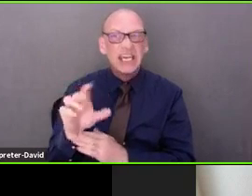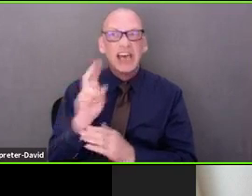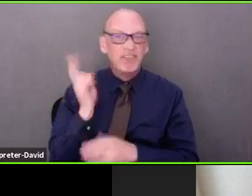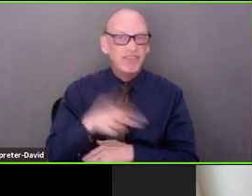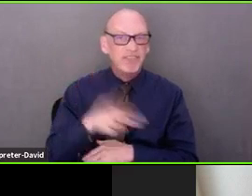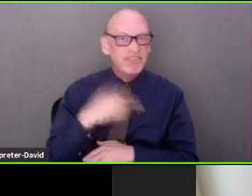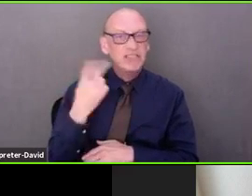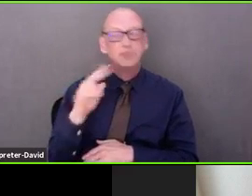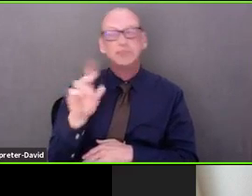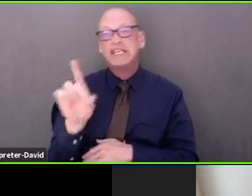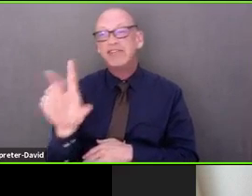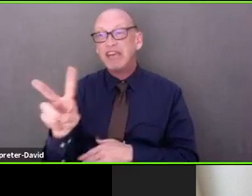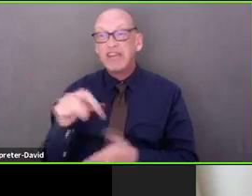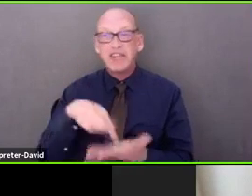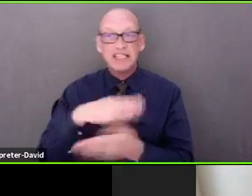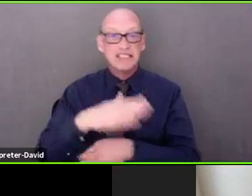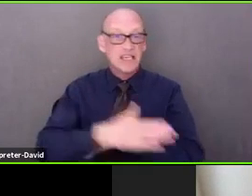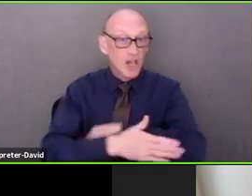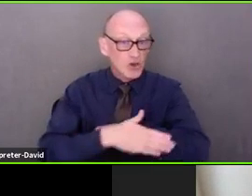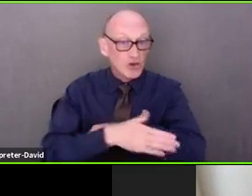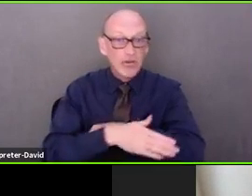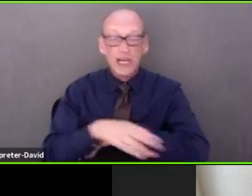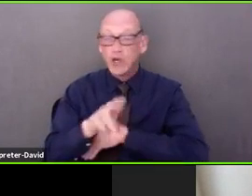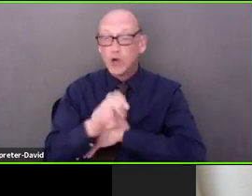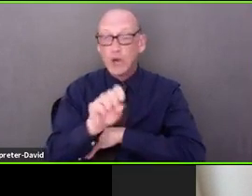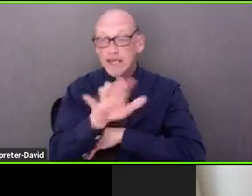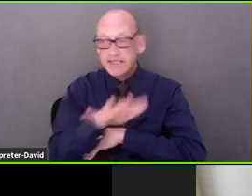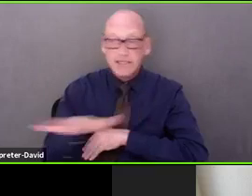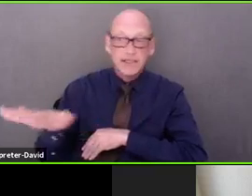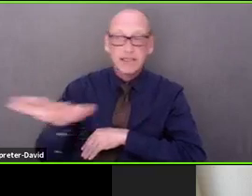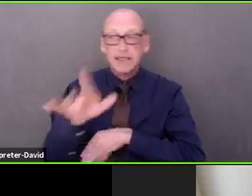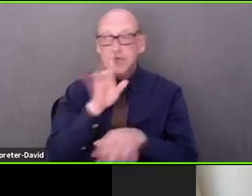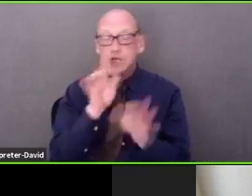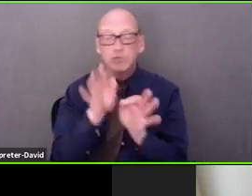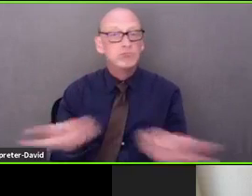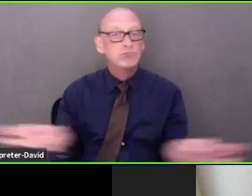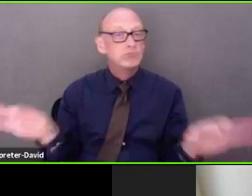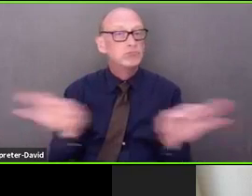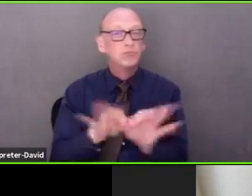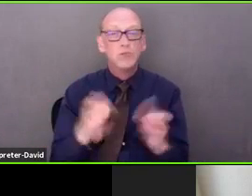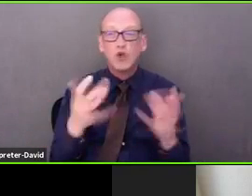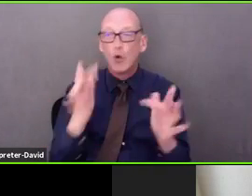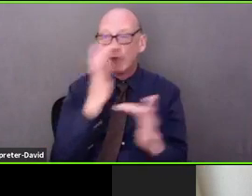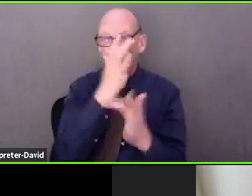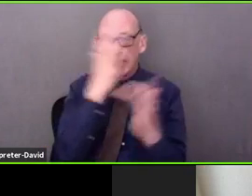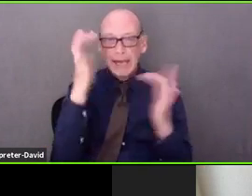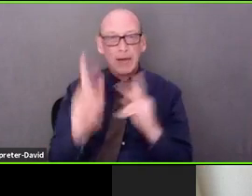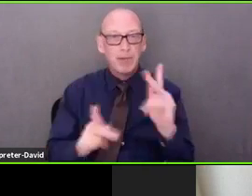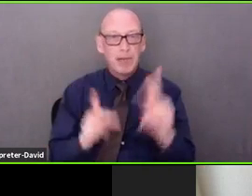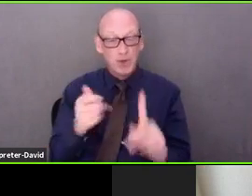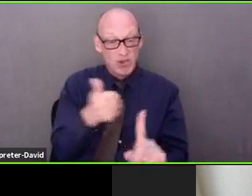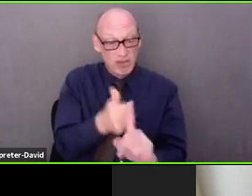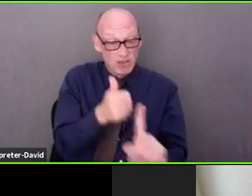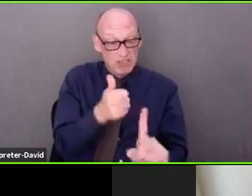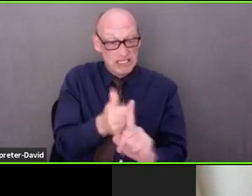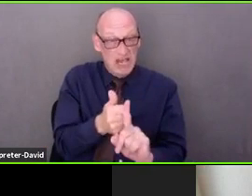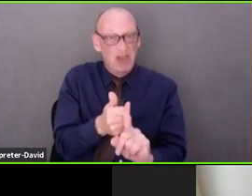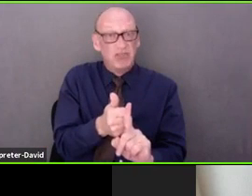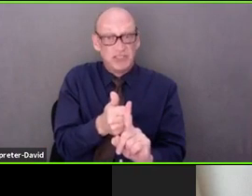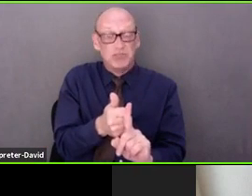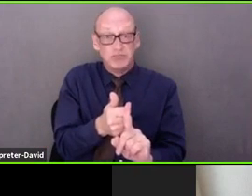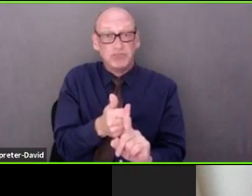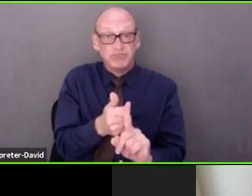country. So it's important for us to not forget about individuals that may indeed